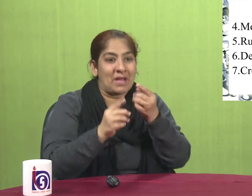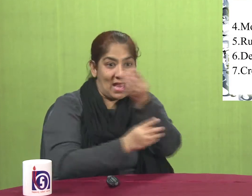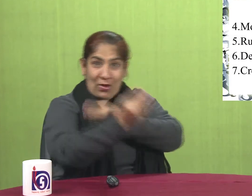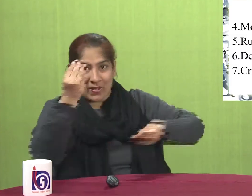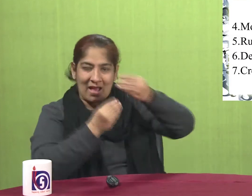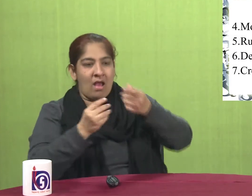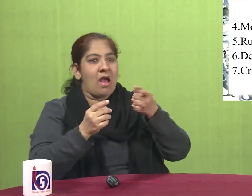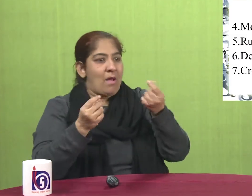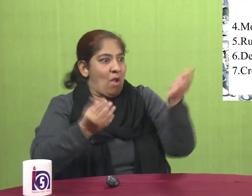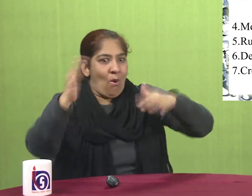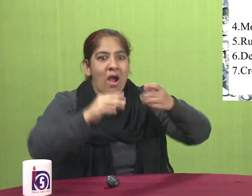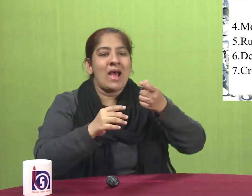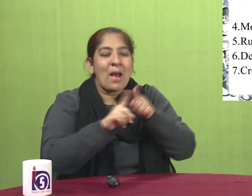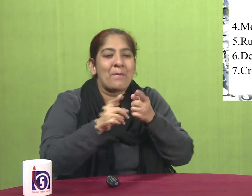Seventh is credit development.